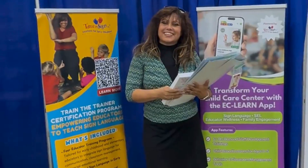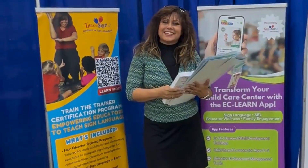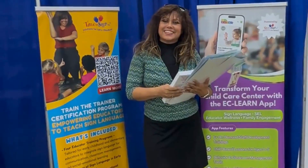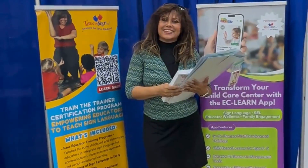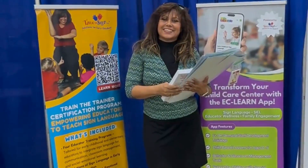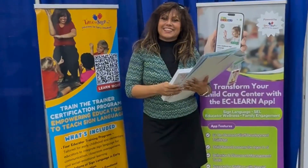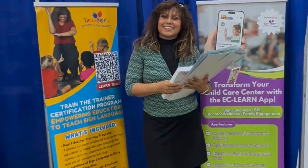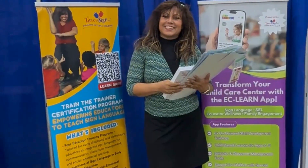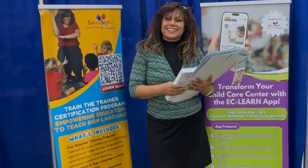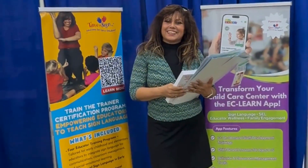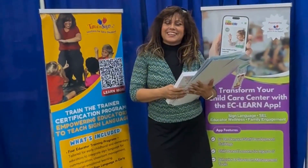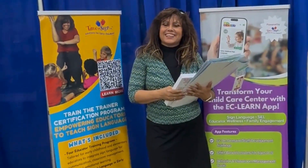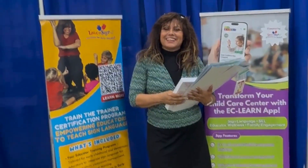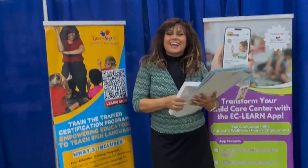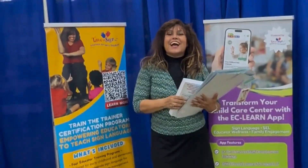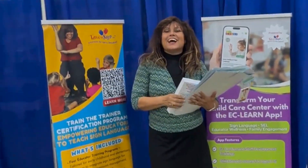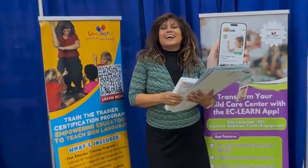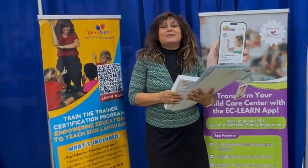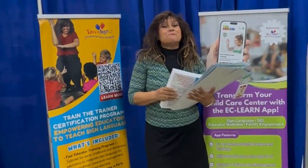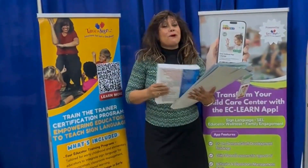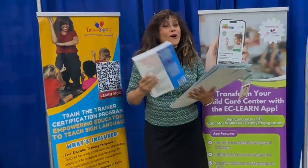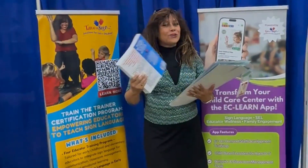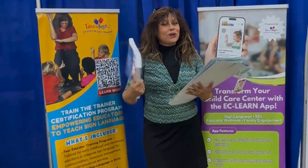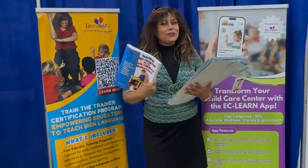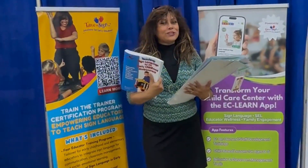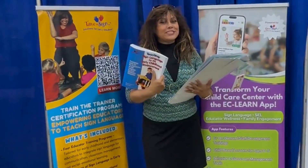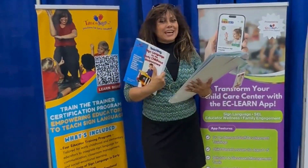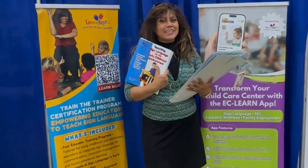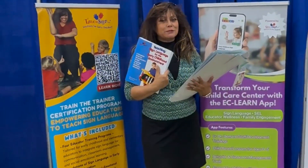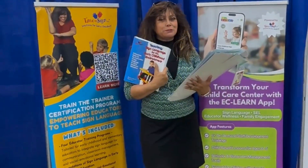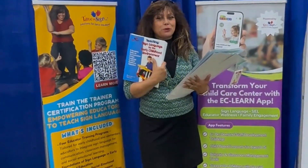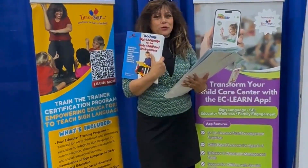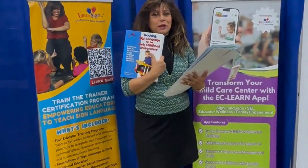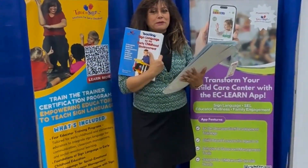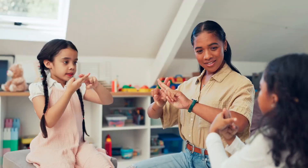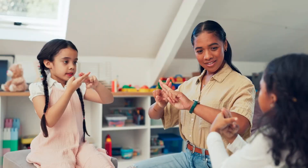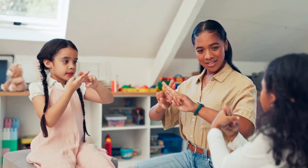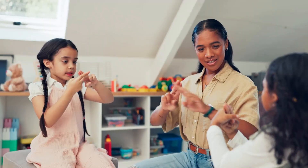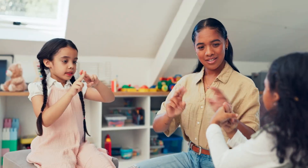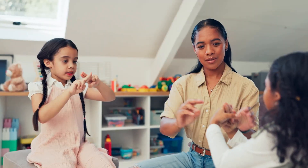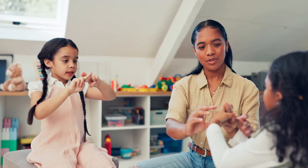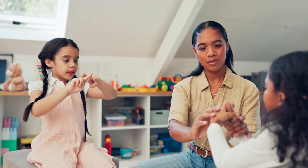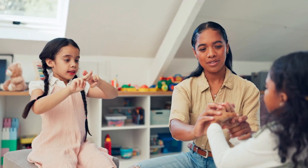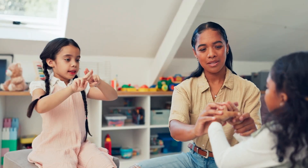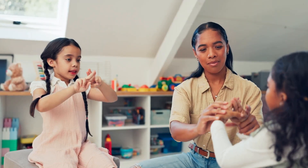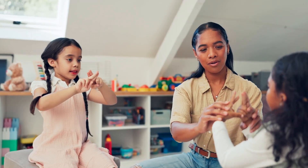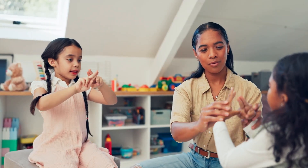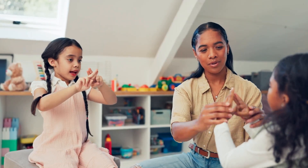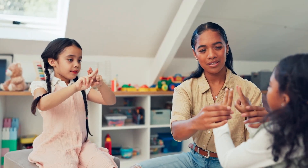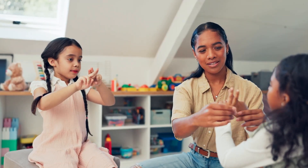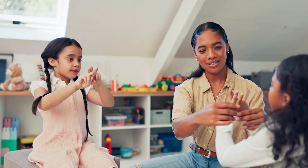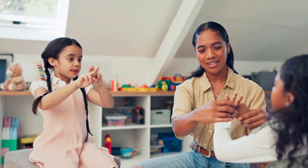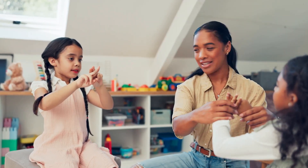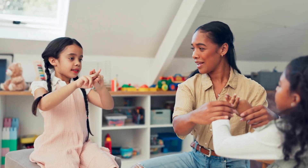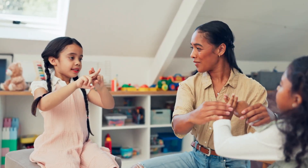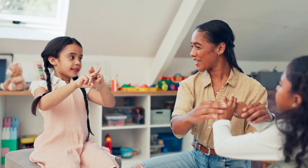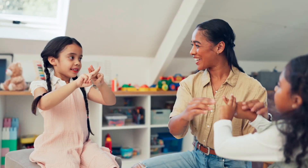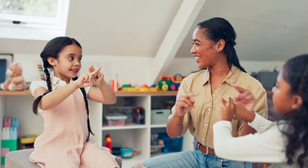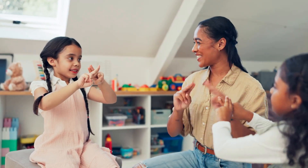Why spend hours trying to figure out how to teach sign language on your own? With the Time to Sign program, everything you need is ready